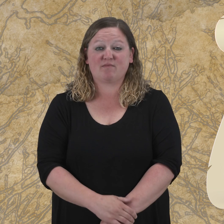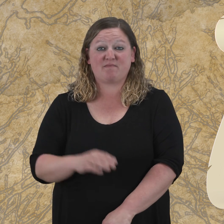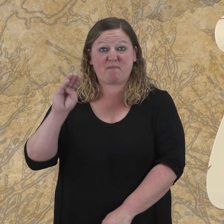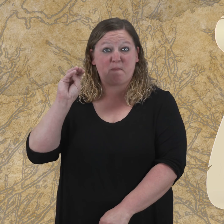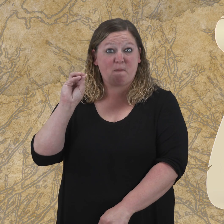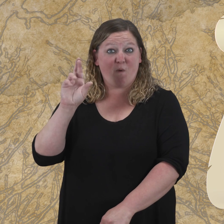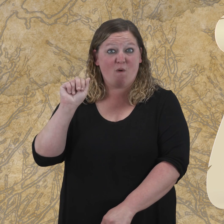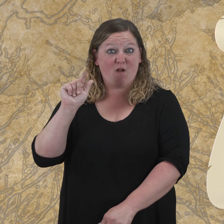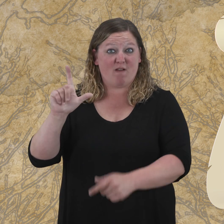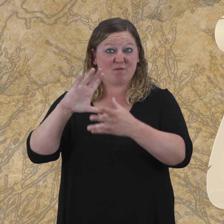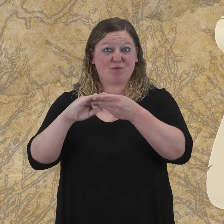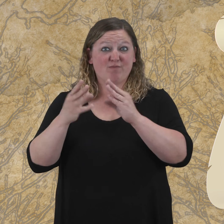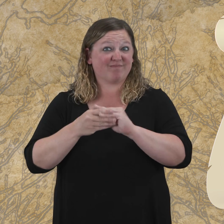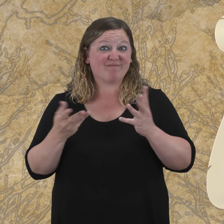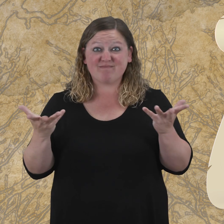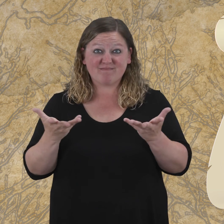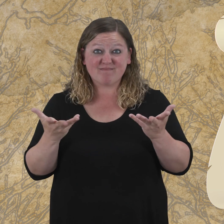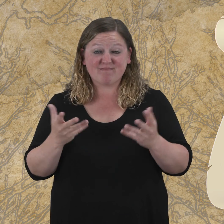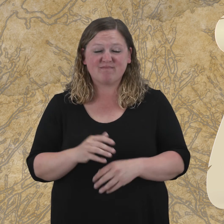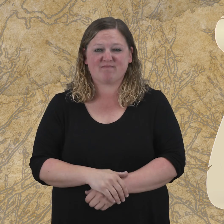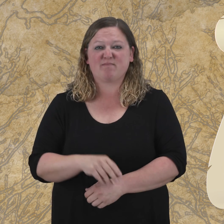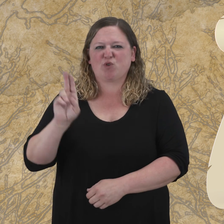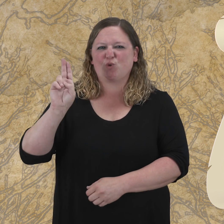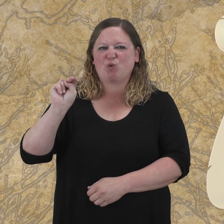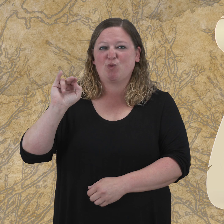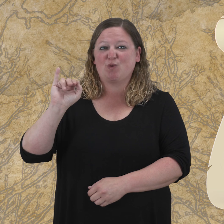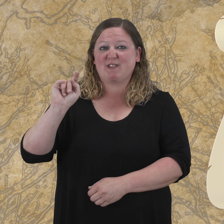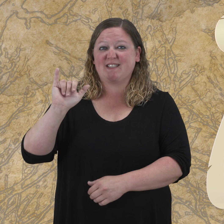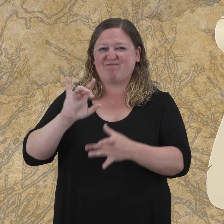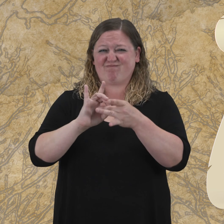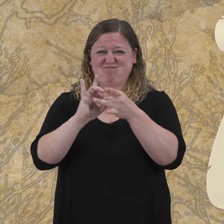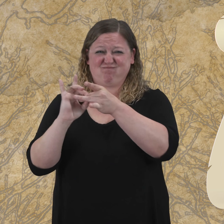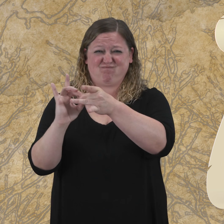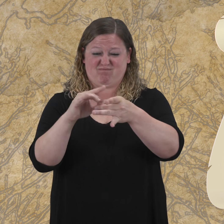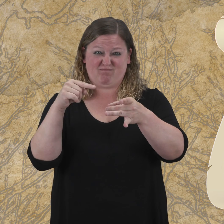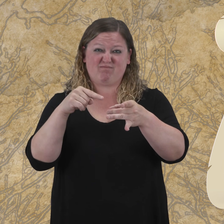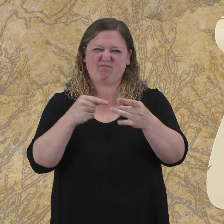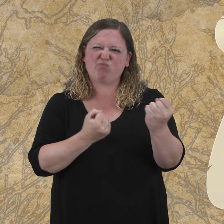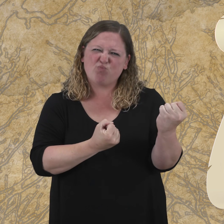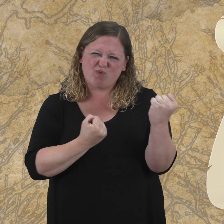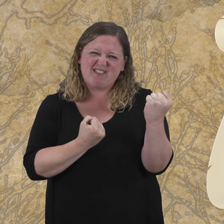The moral of the story is, in unity is strength.